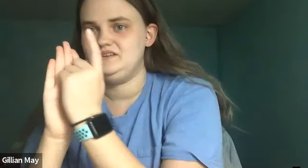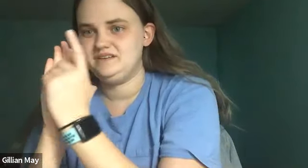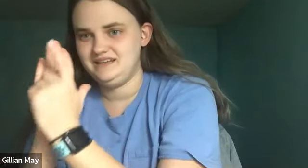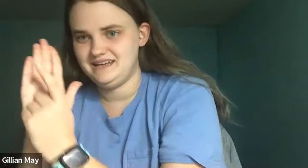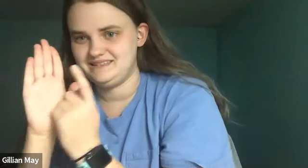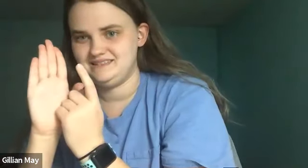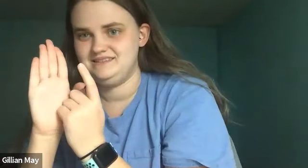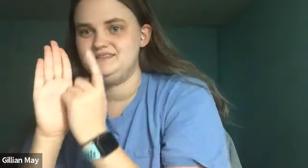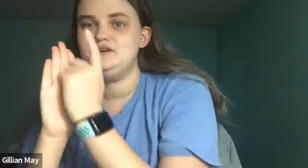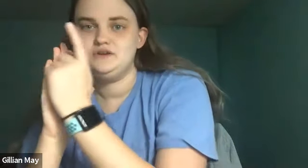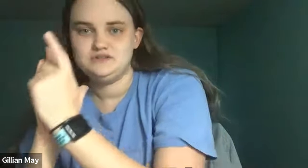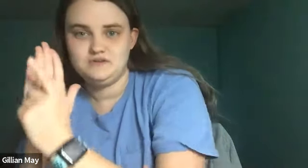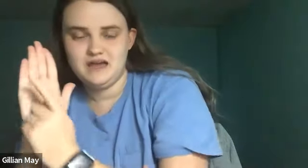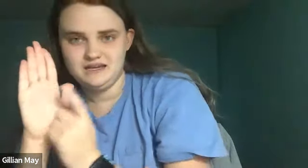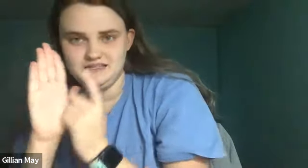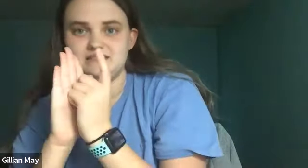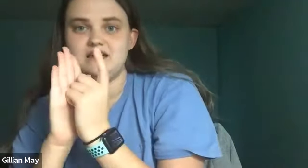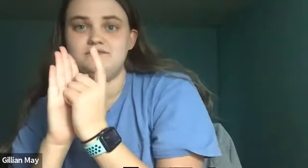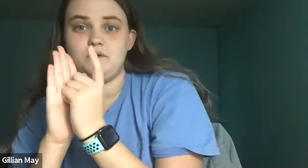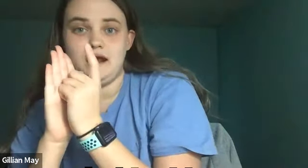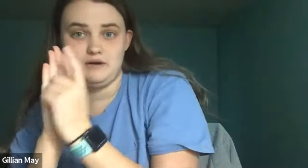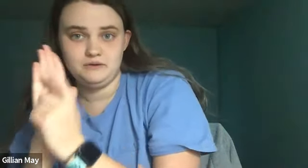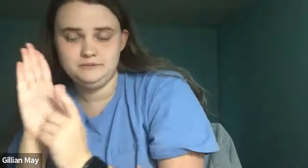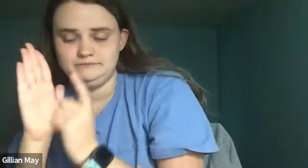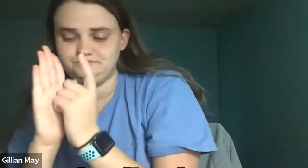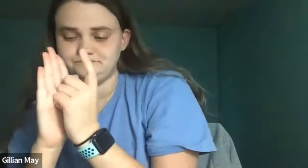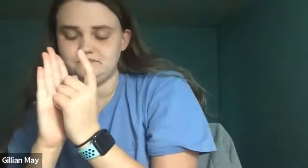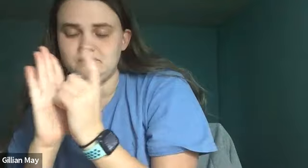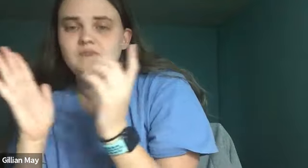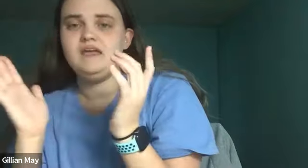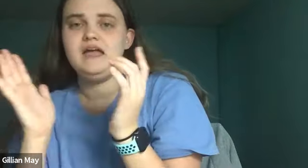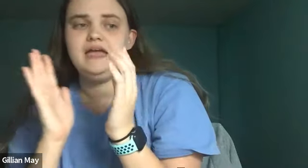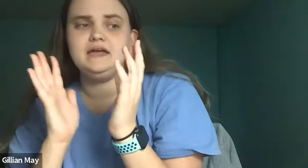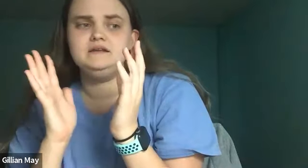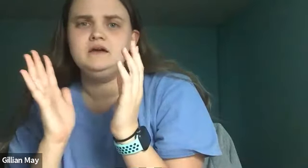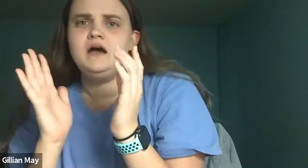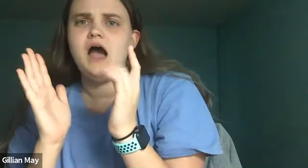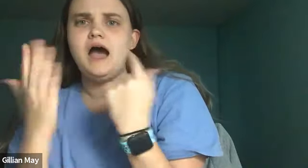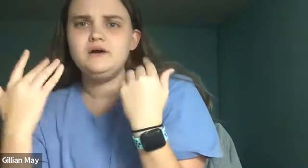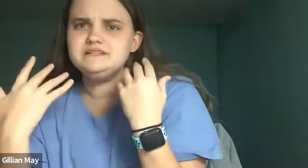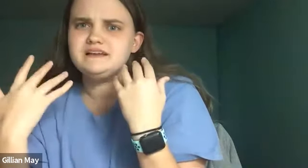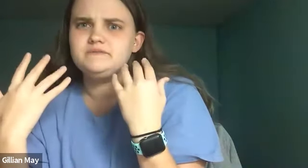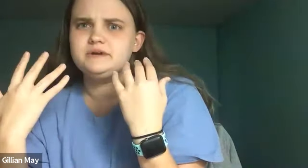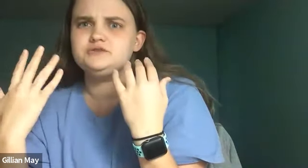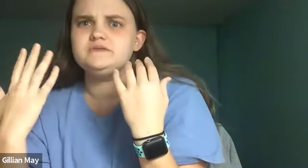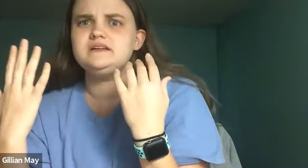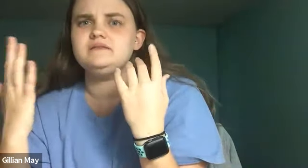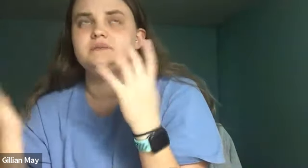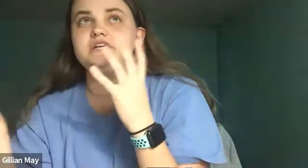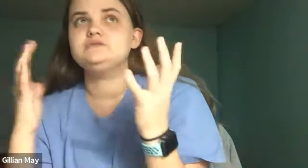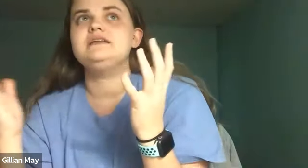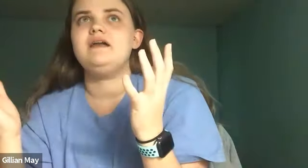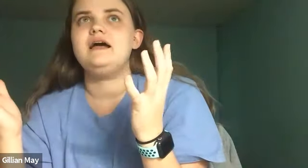Good, yes. So that is the sign for hour. And I always kind of picture it